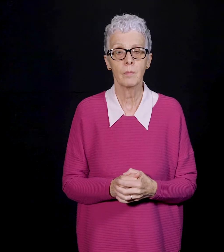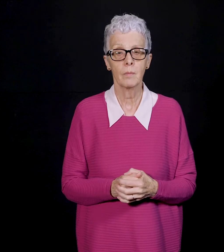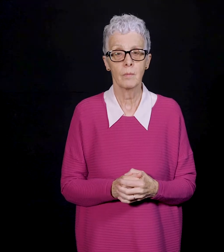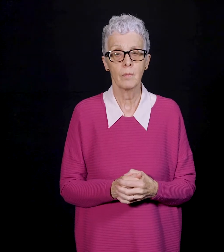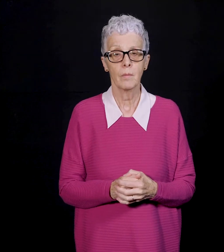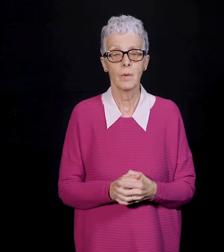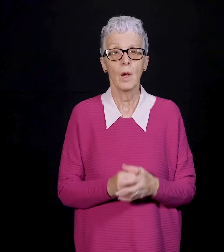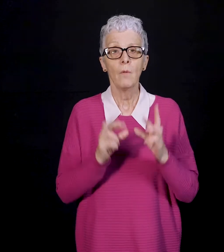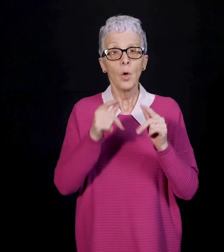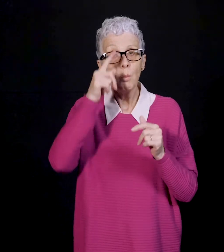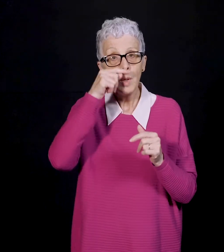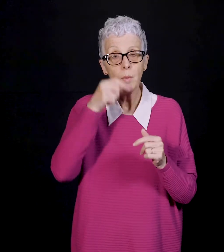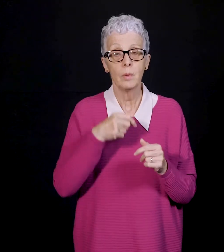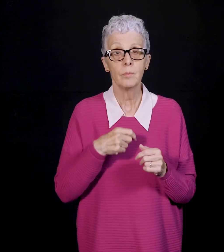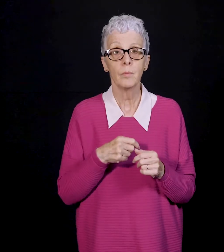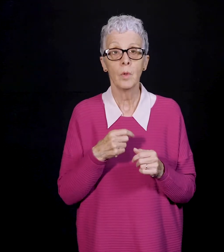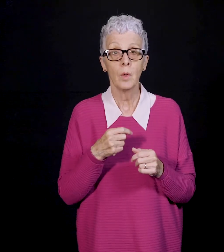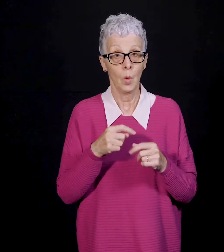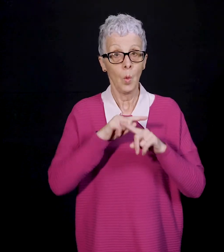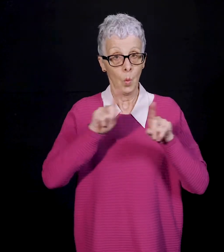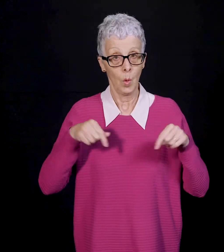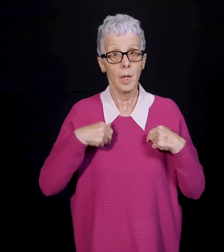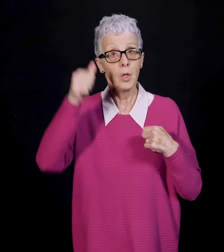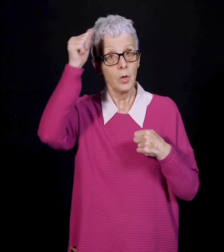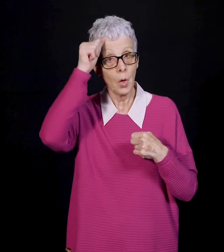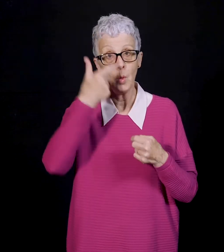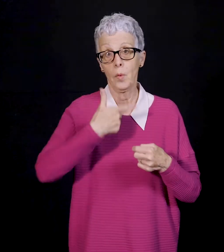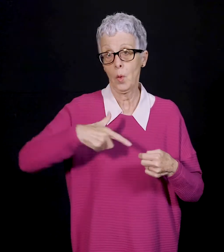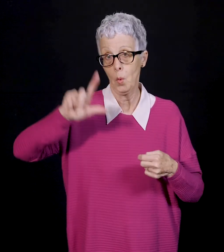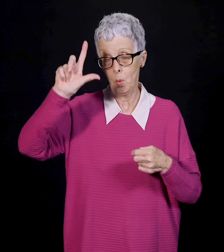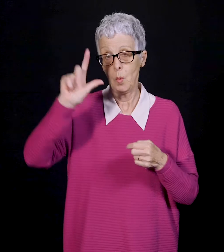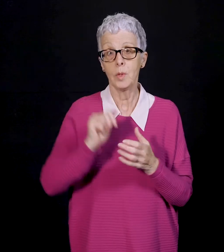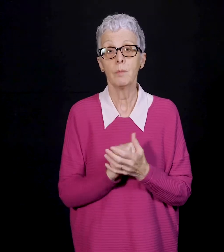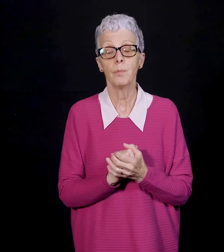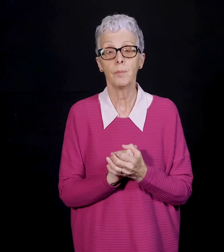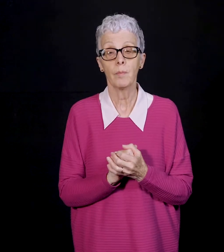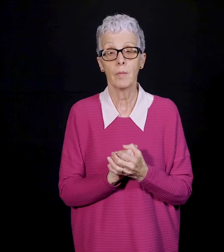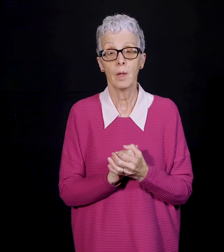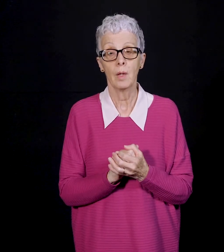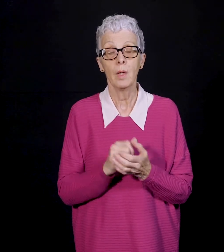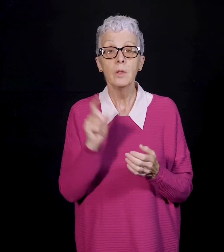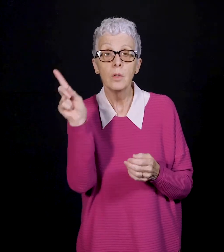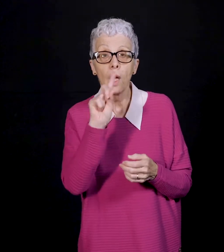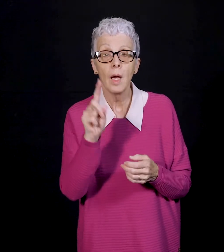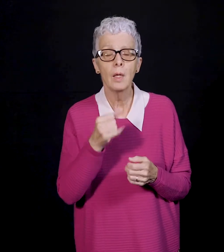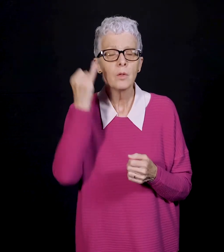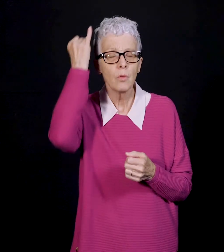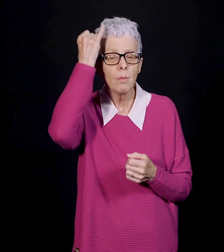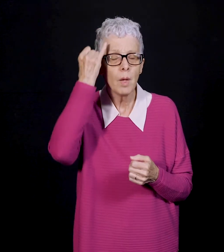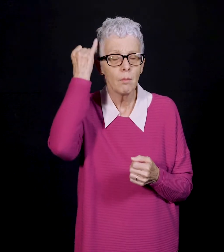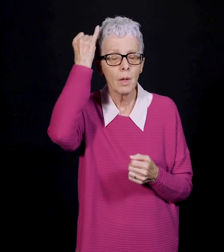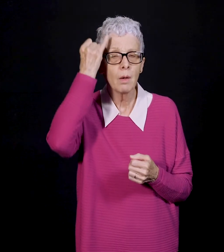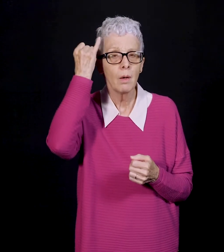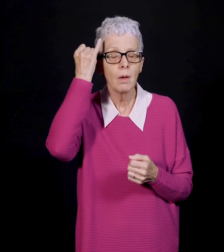So for those of us who know the Lord, who've surrendered our life to Him, that would be the call today, for us to reflect again